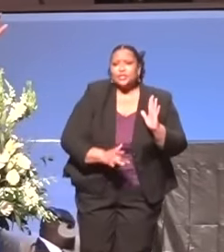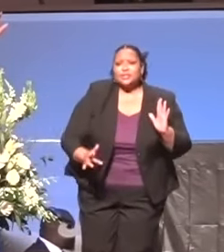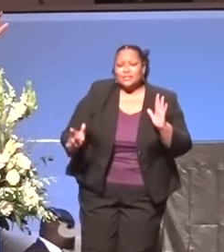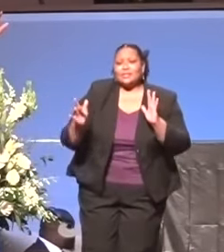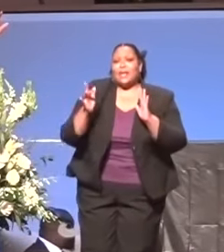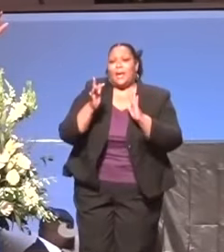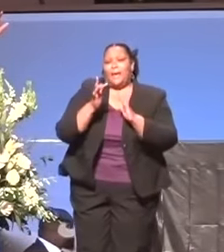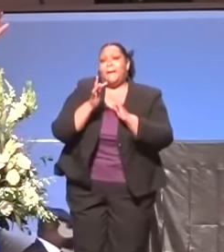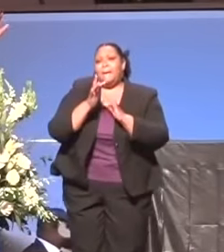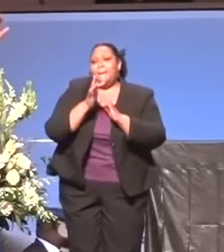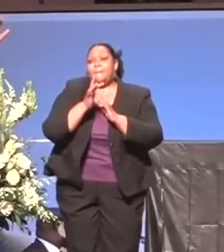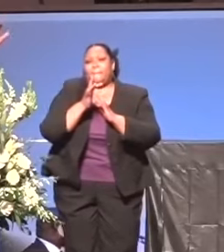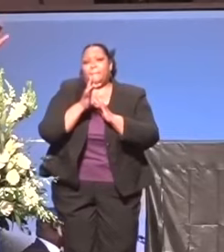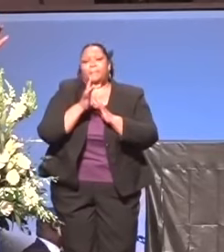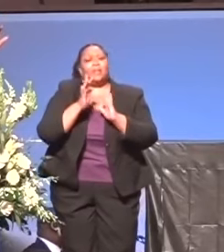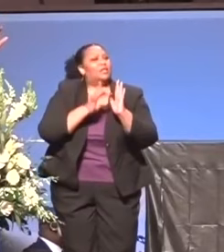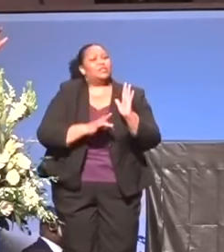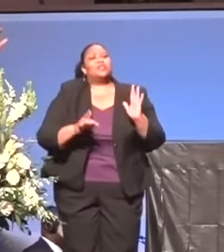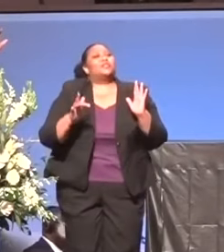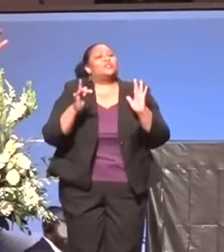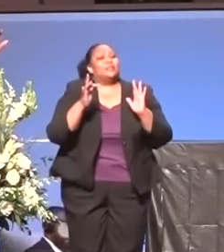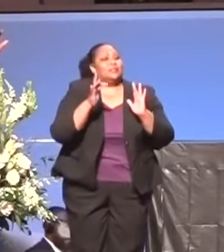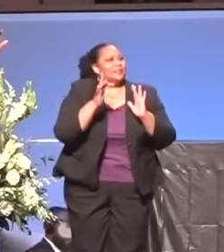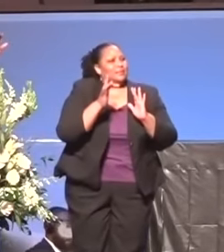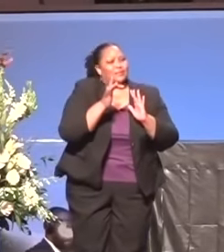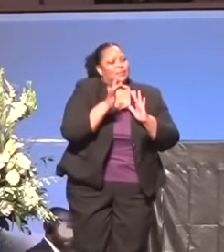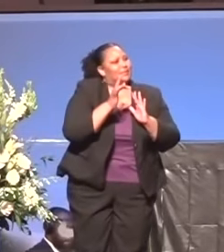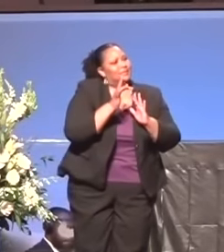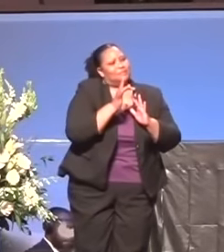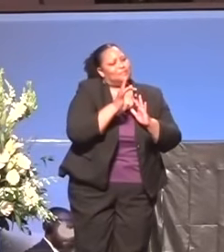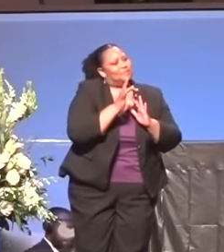Jesus. Jesus.